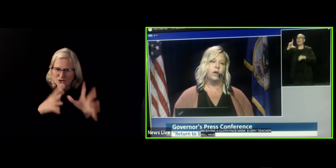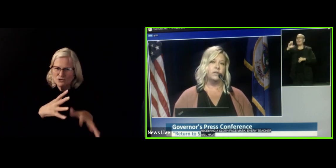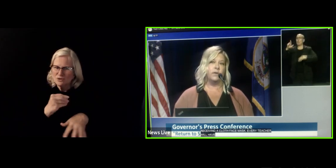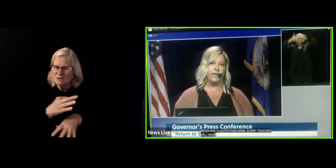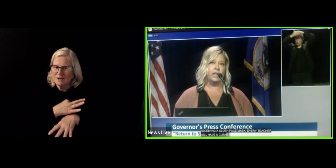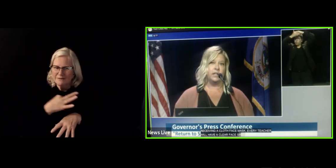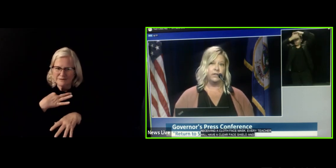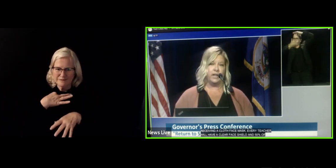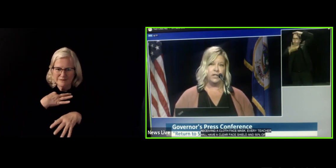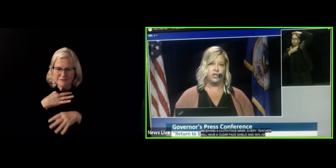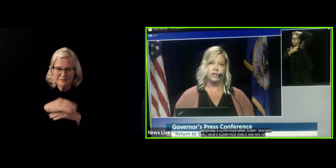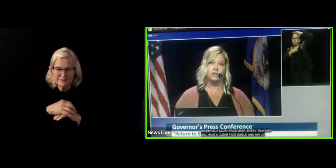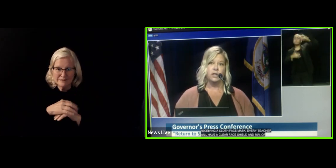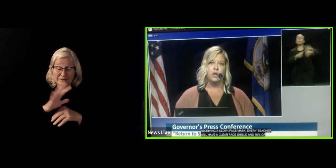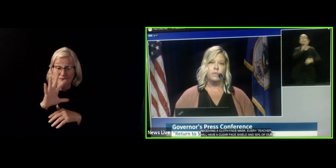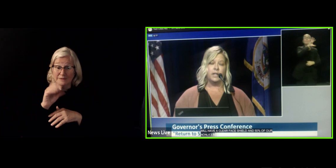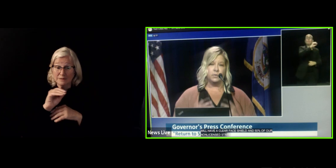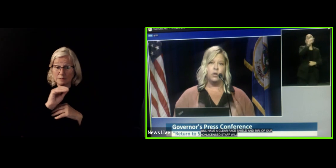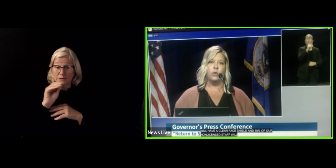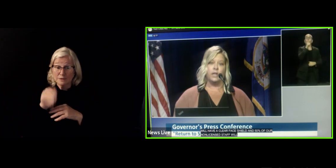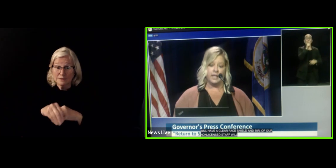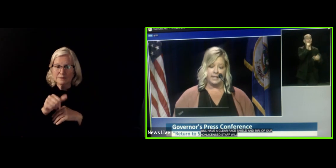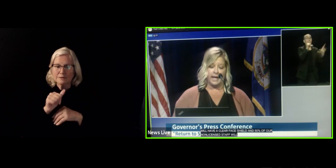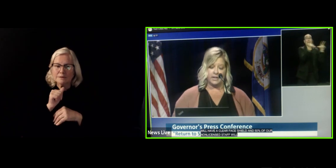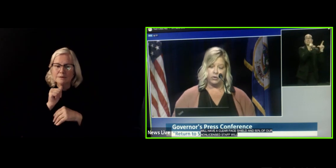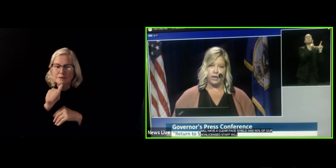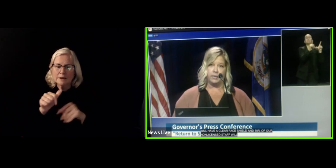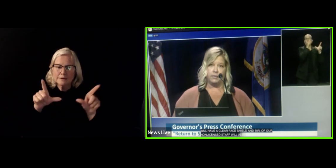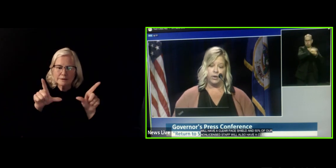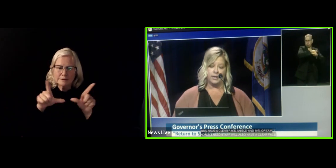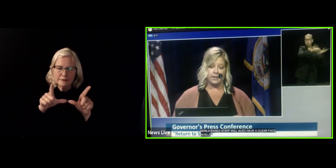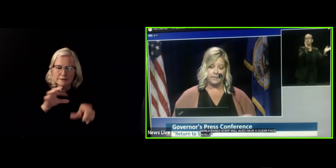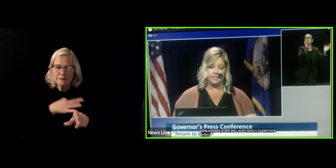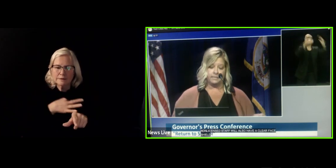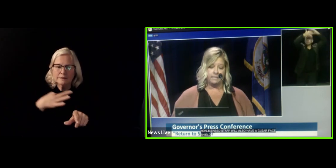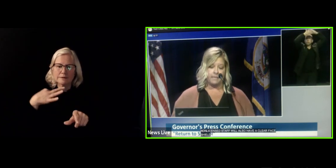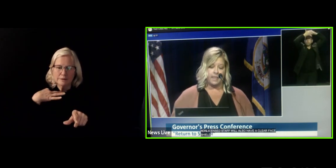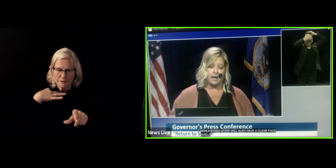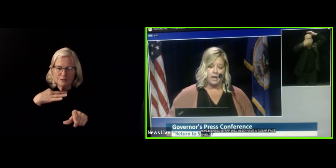will also have a clear face shield, because we know that that is incredibly important.